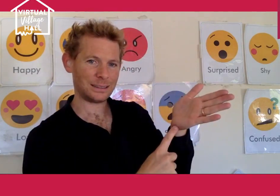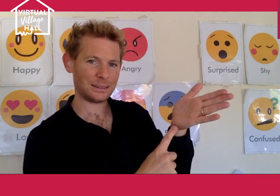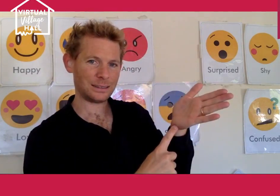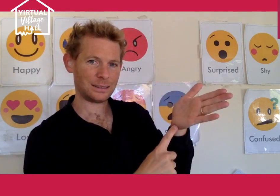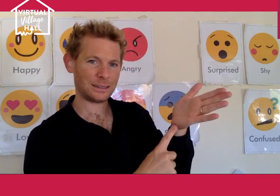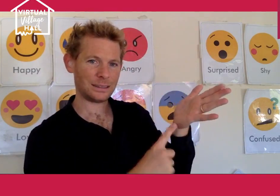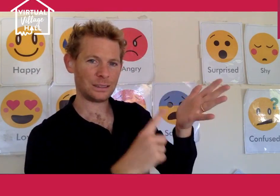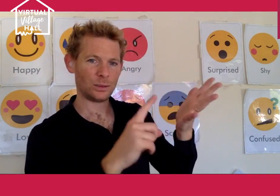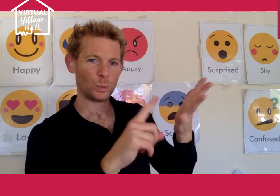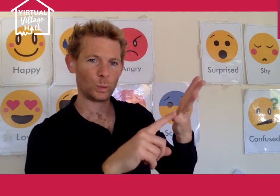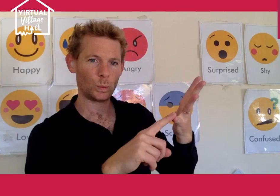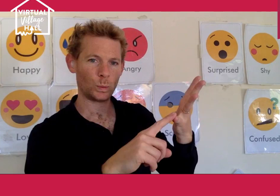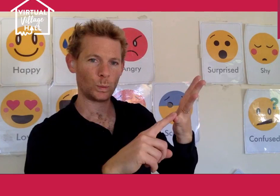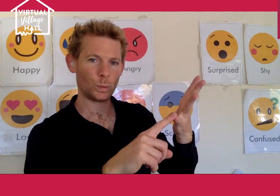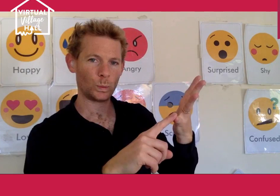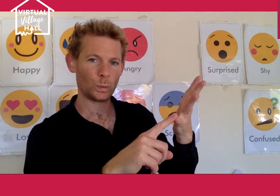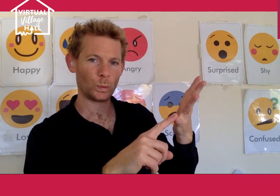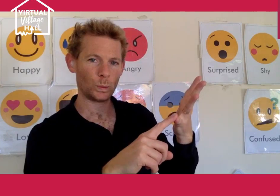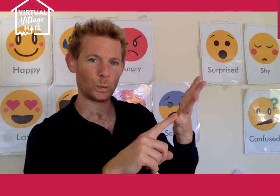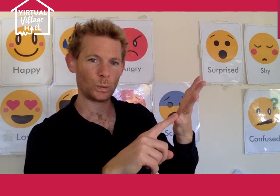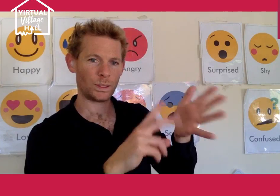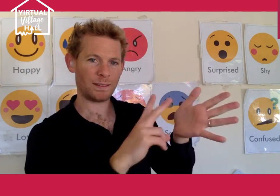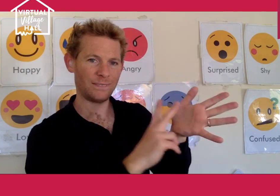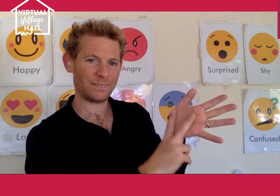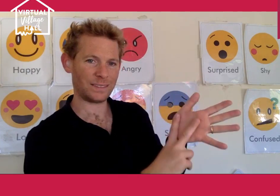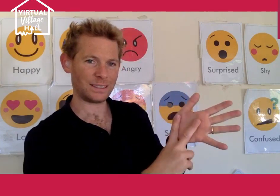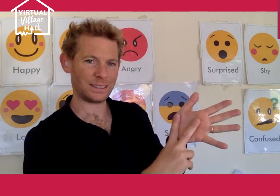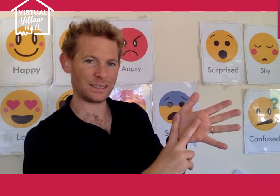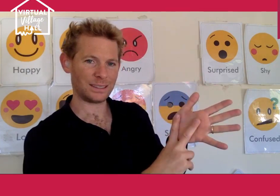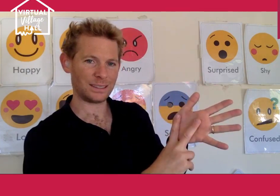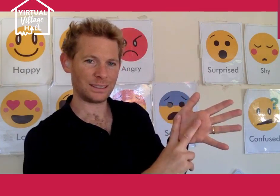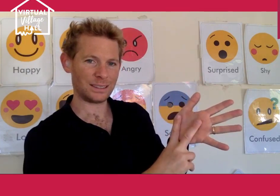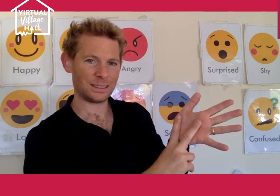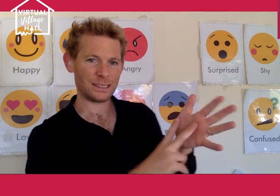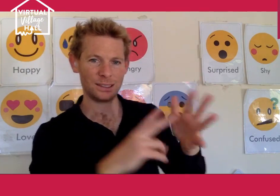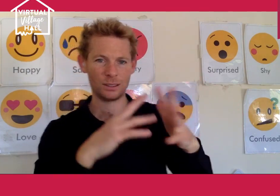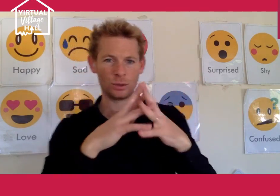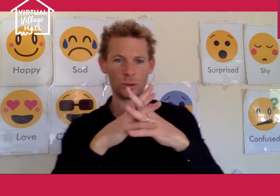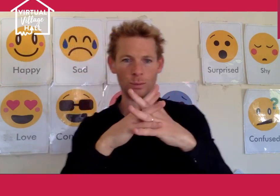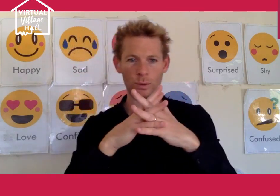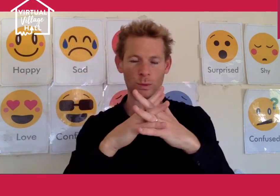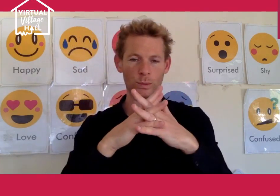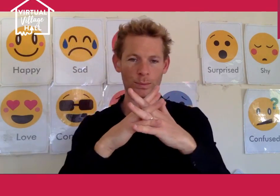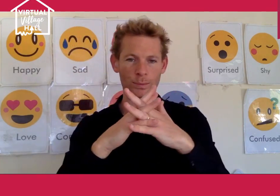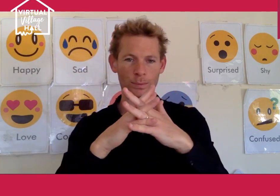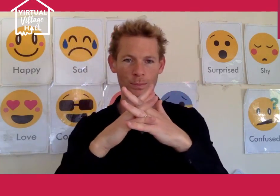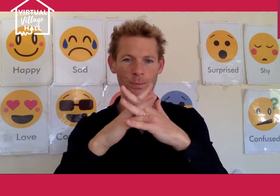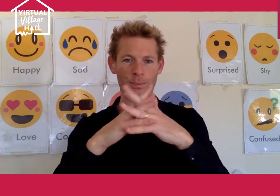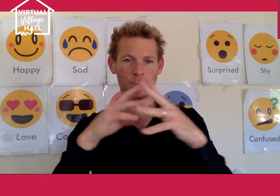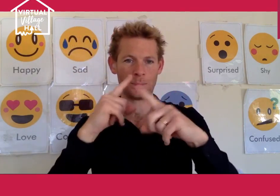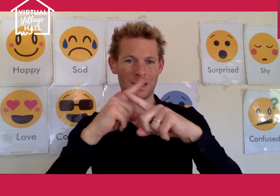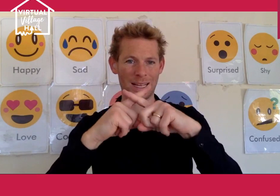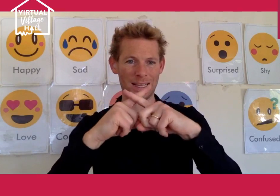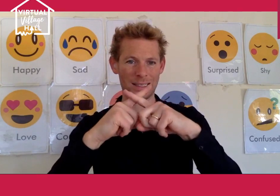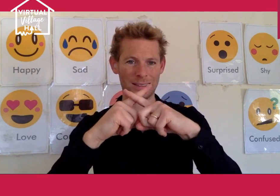T, U, V, W, X,